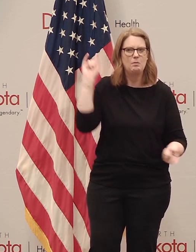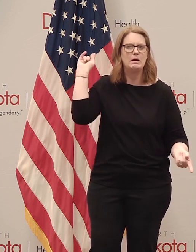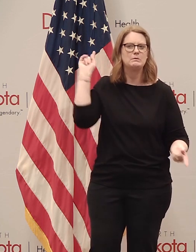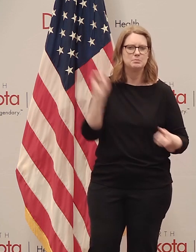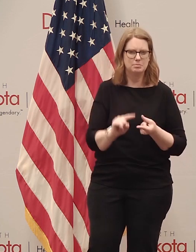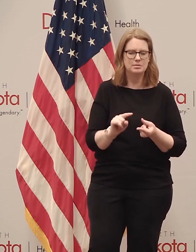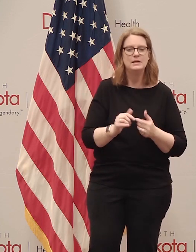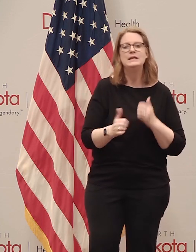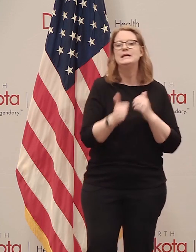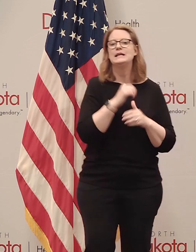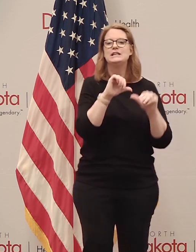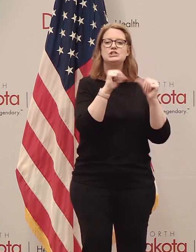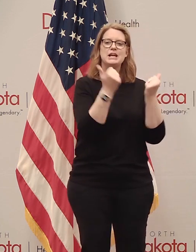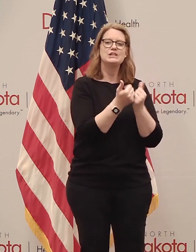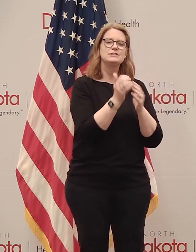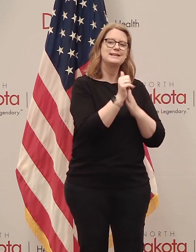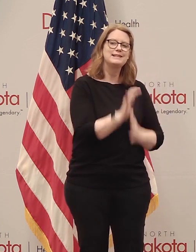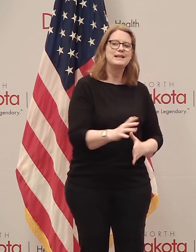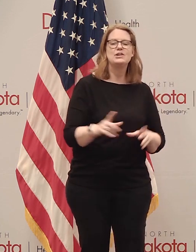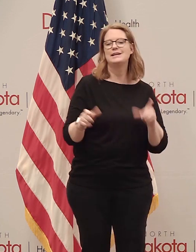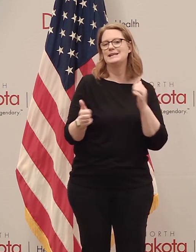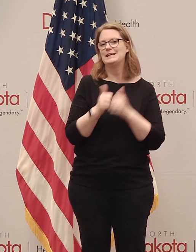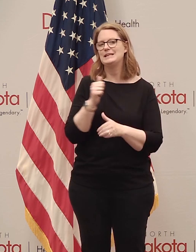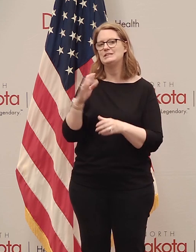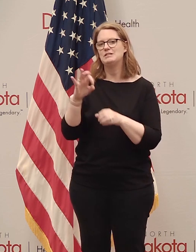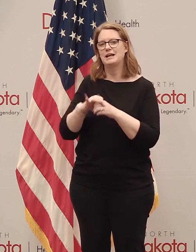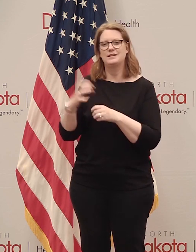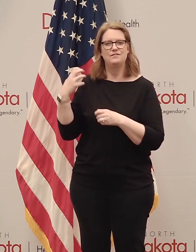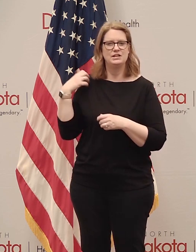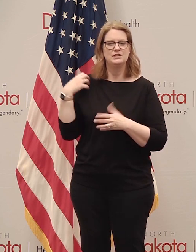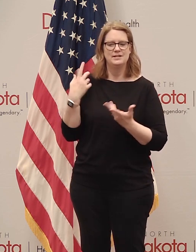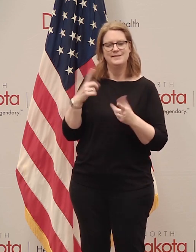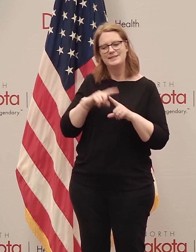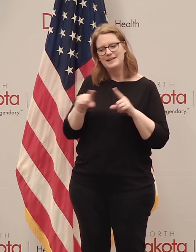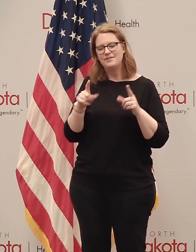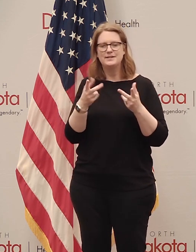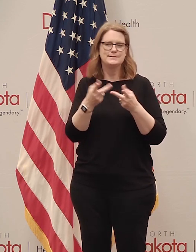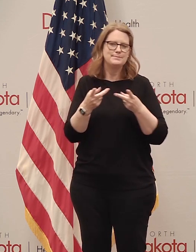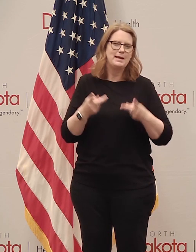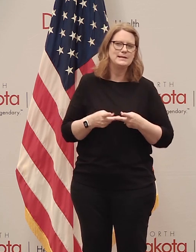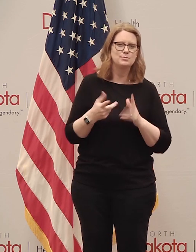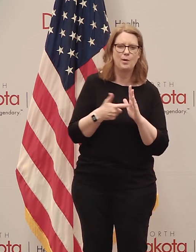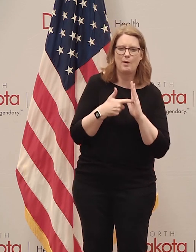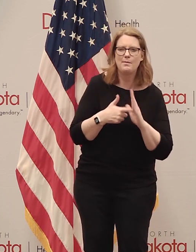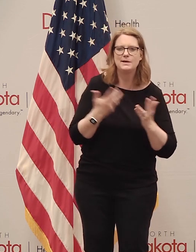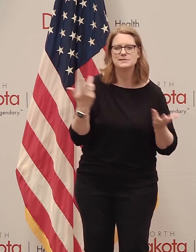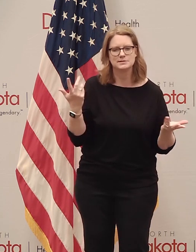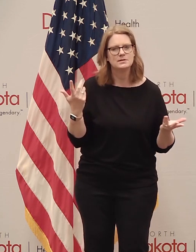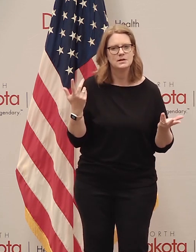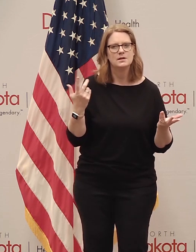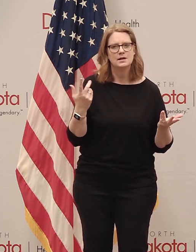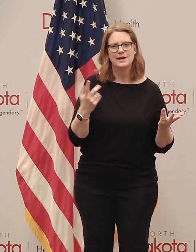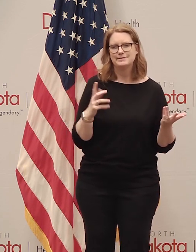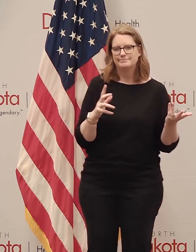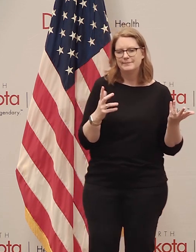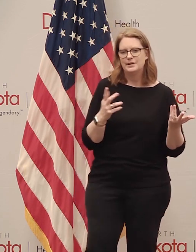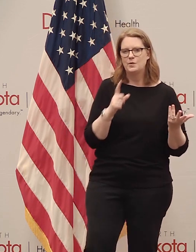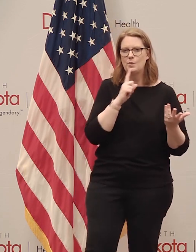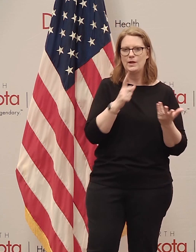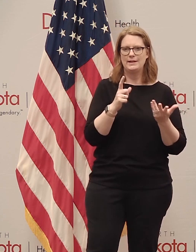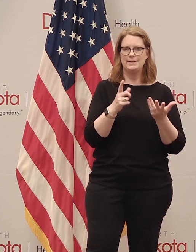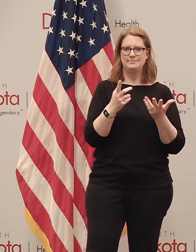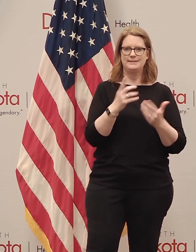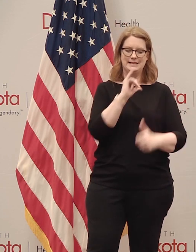agency leader and each elected official has got different space requirements, different levels of density, and so this is why, again, delegating